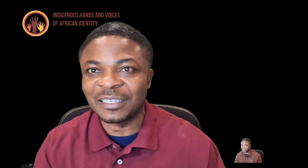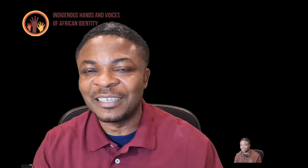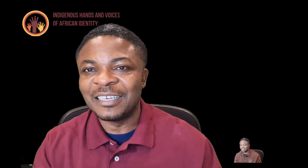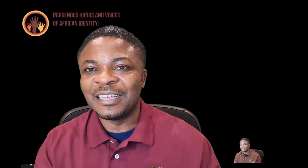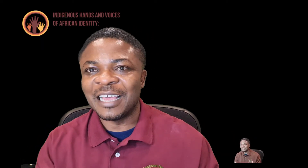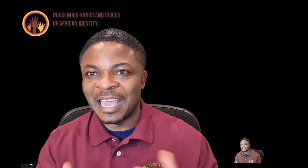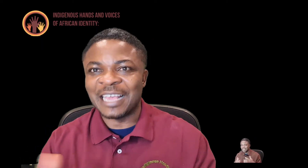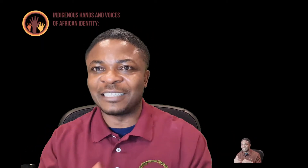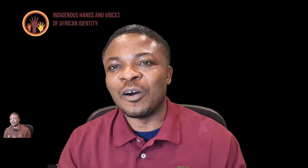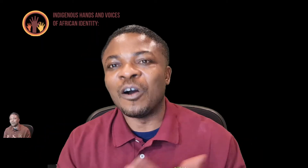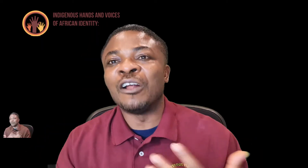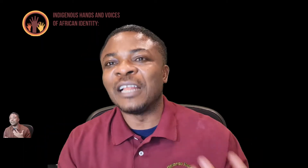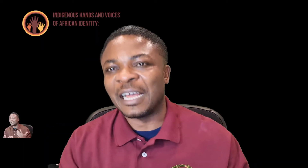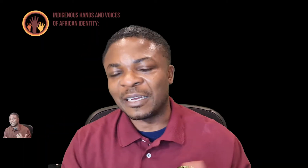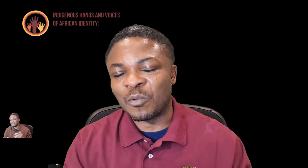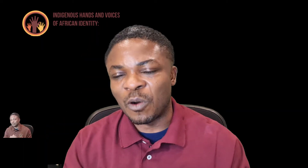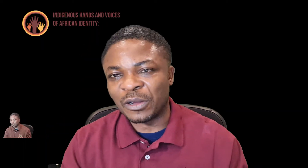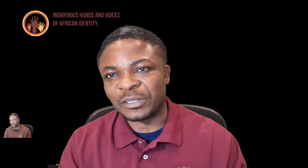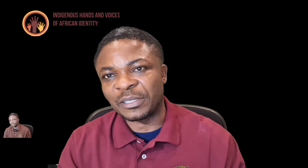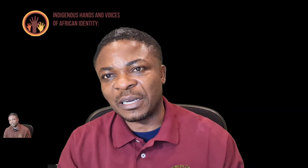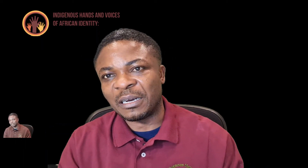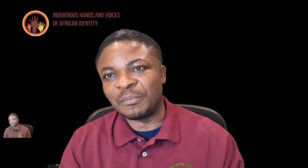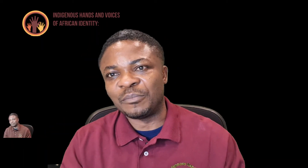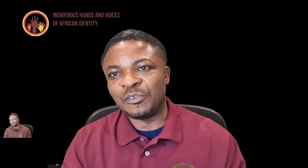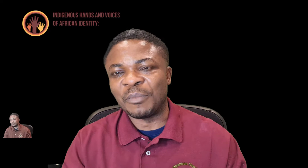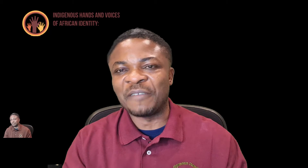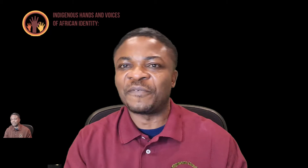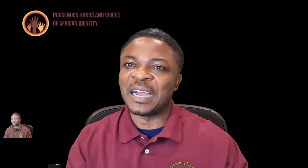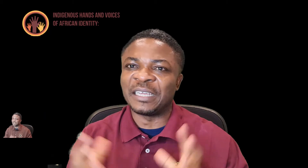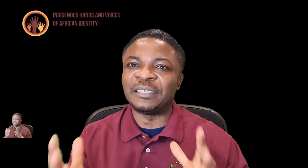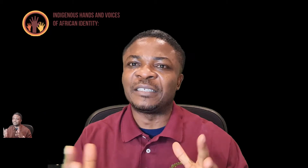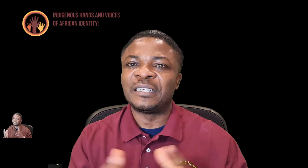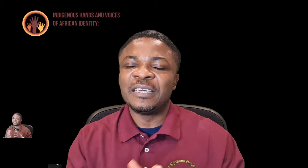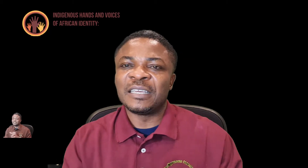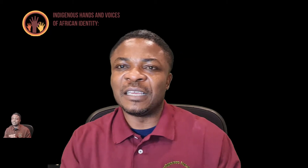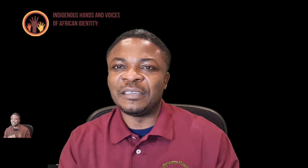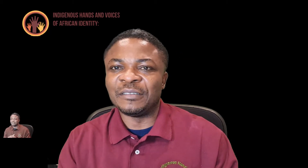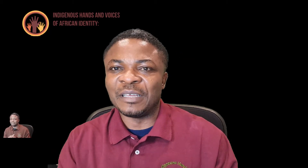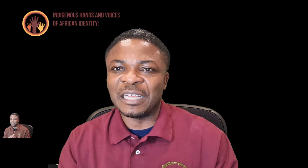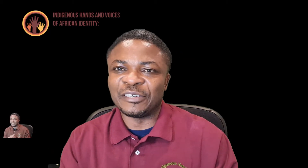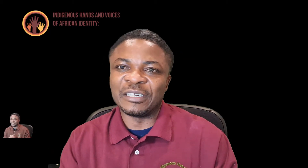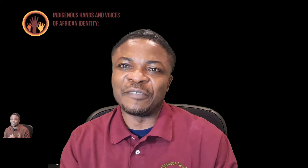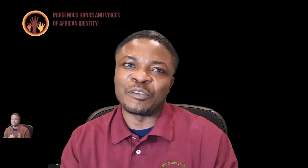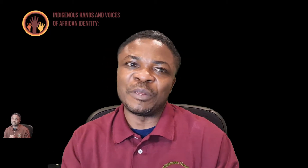not ASL, unlike what you might find